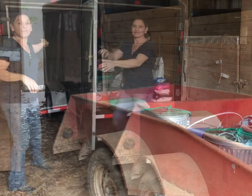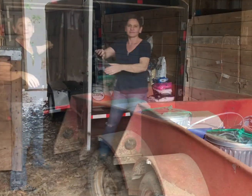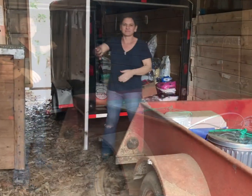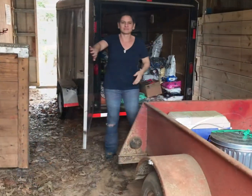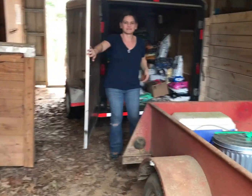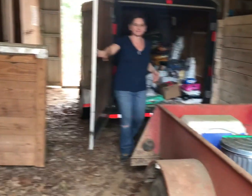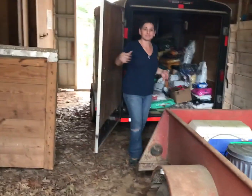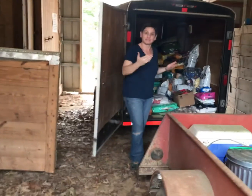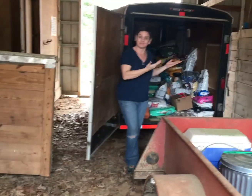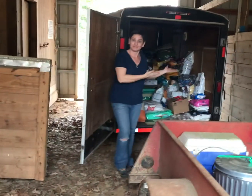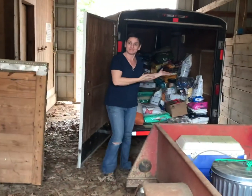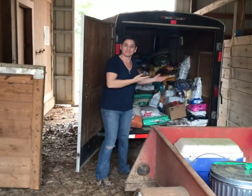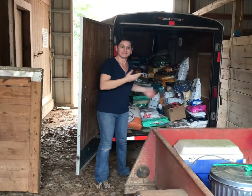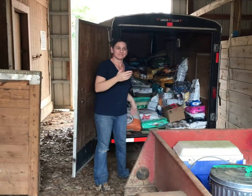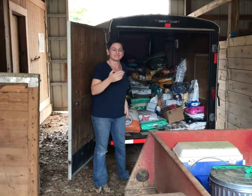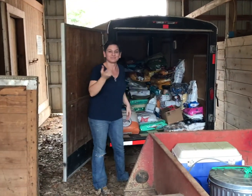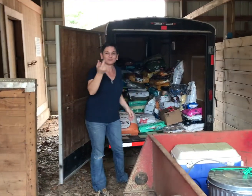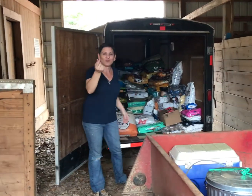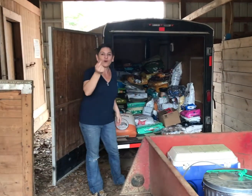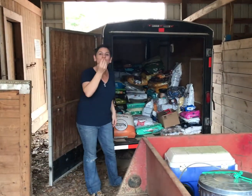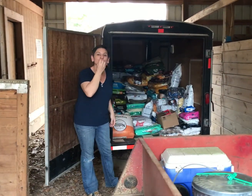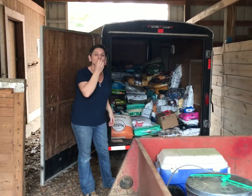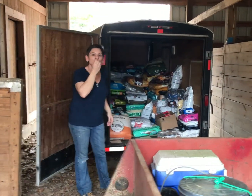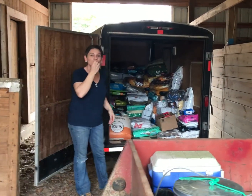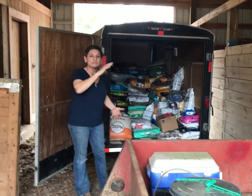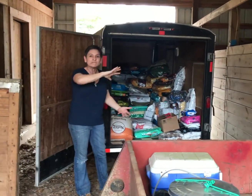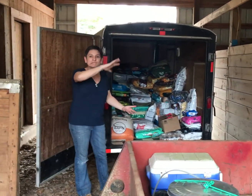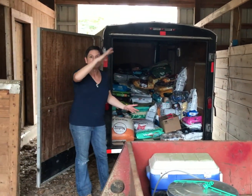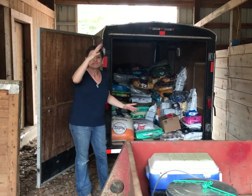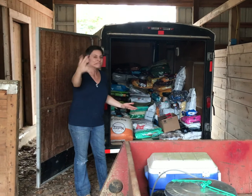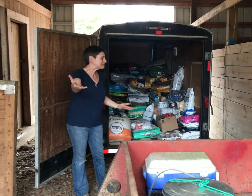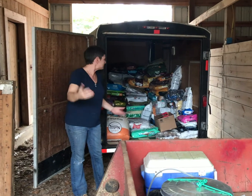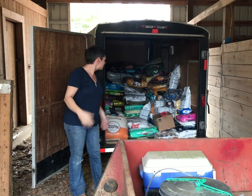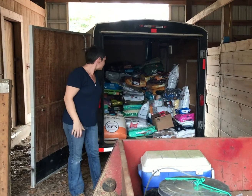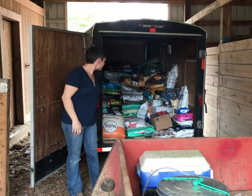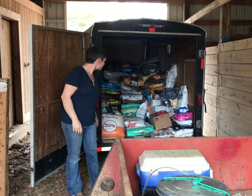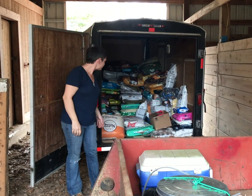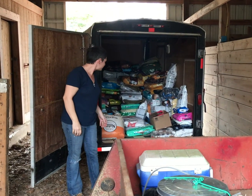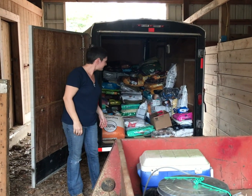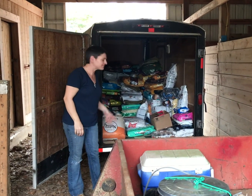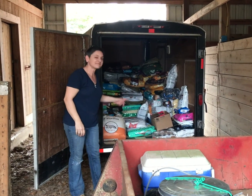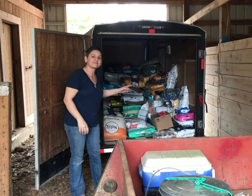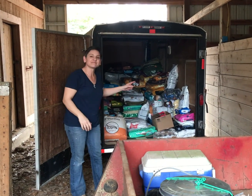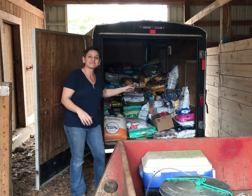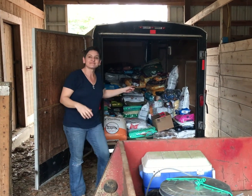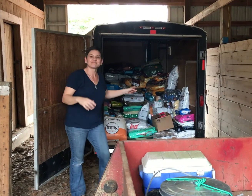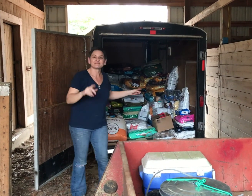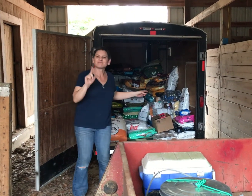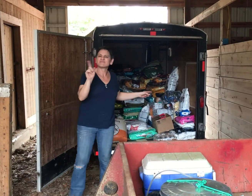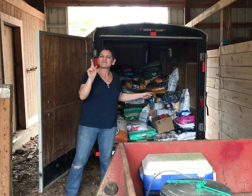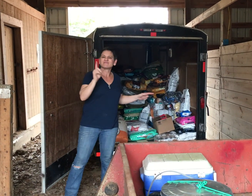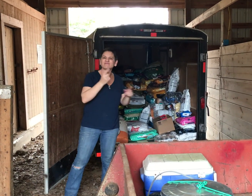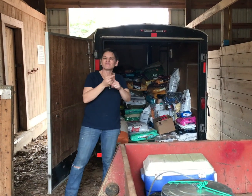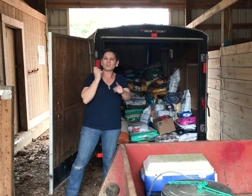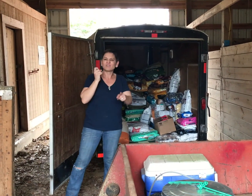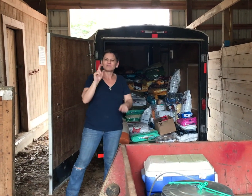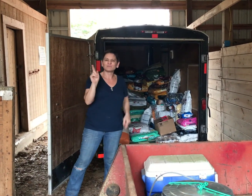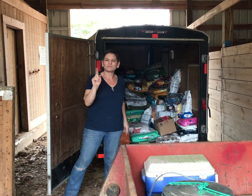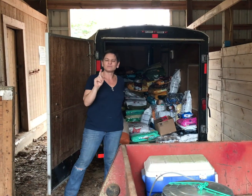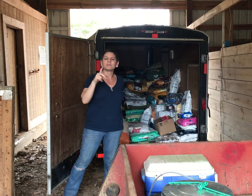the way, which we will also do with this trailer. This is where we store all of our dog food. We